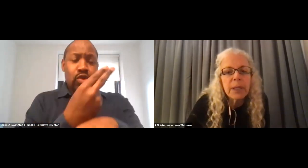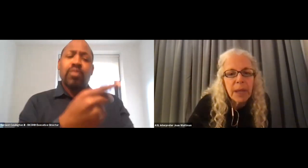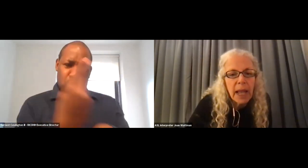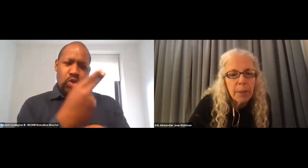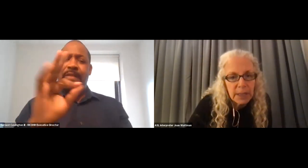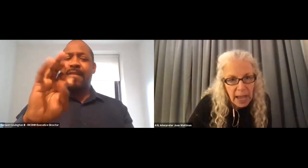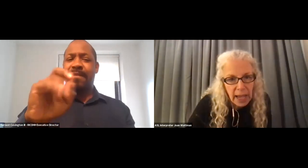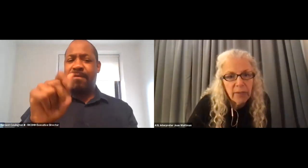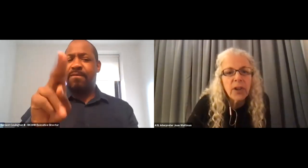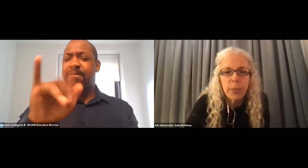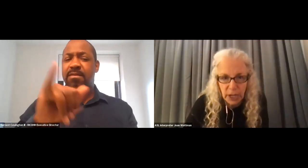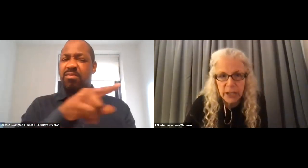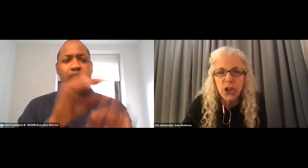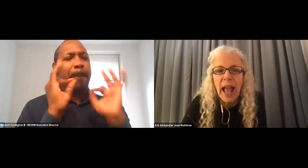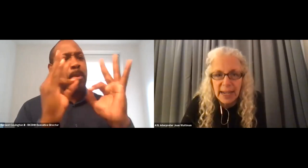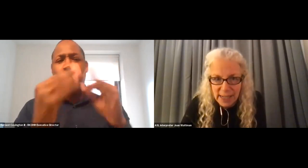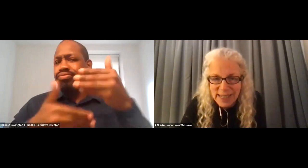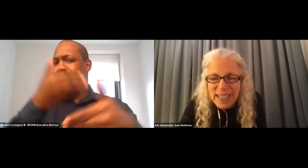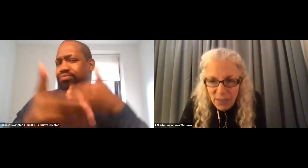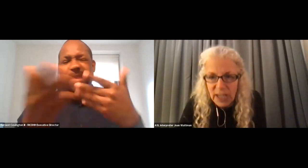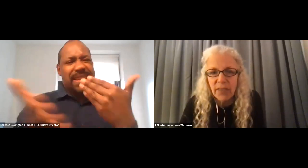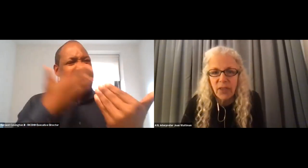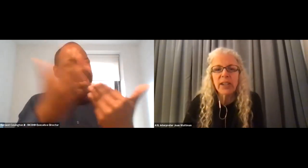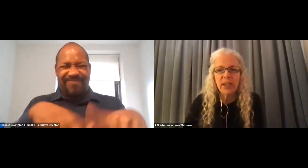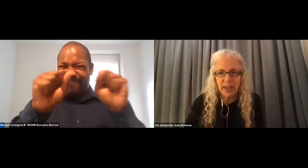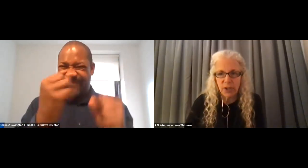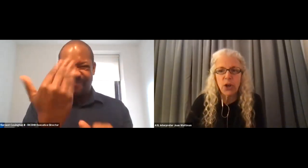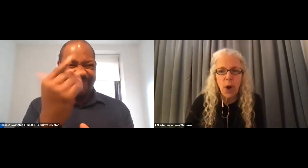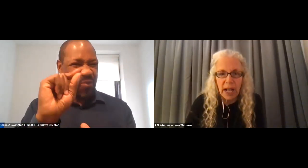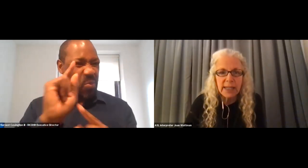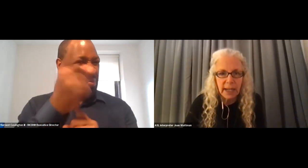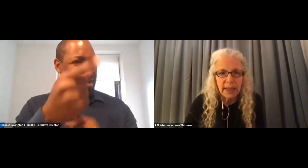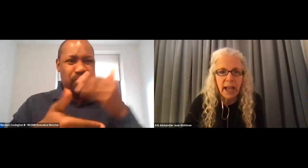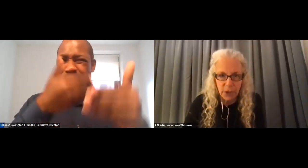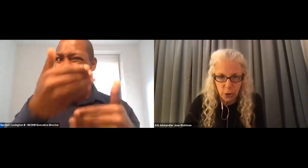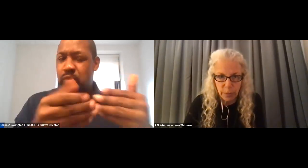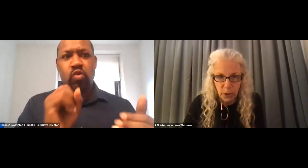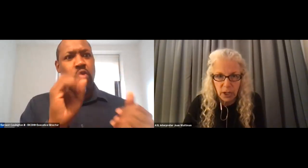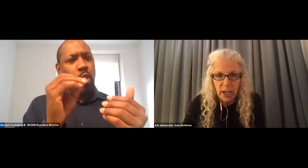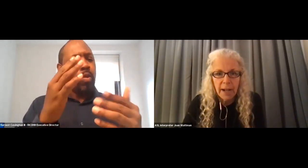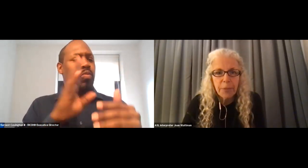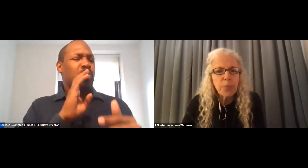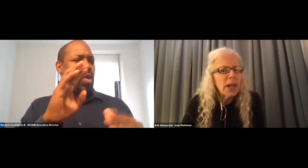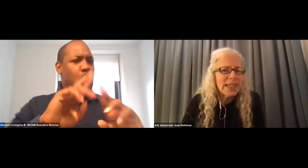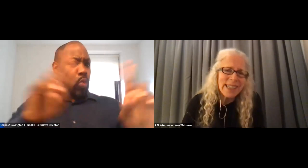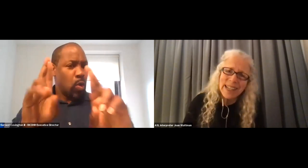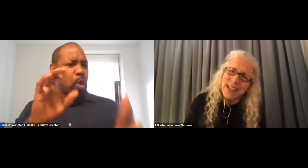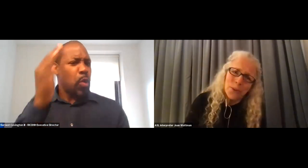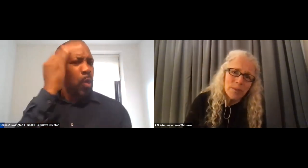to be able to have communication access, even if there is no on-site live interpreter. The process takes anywhere